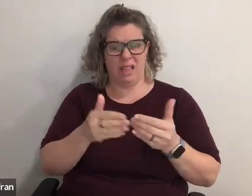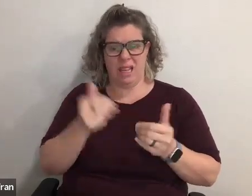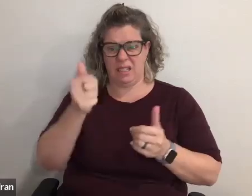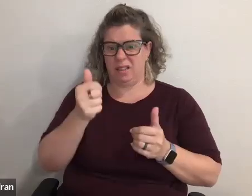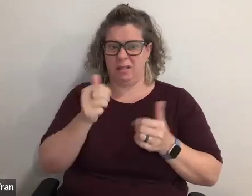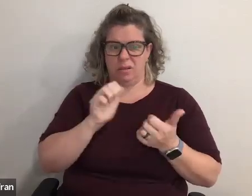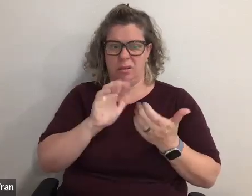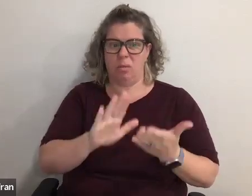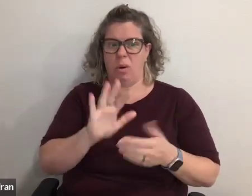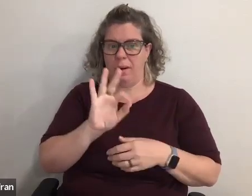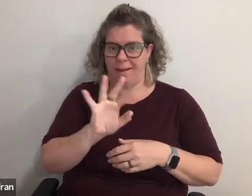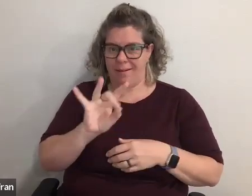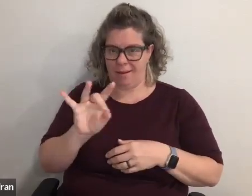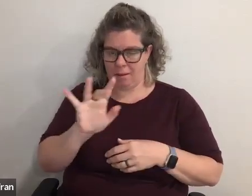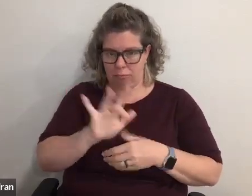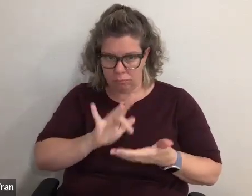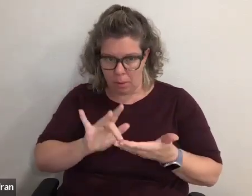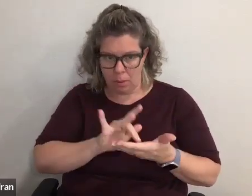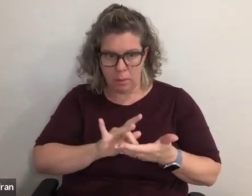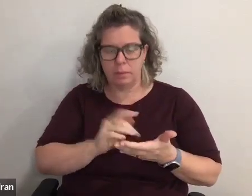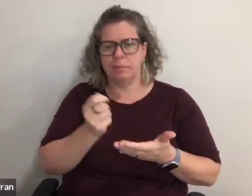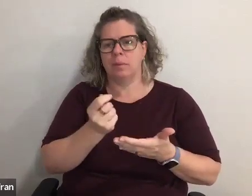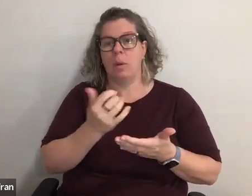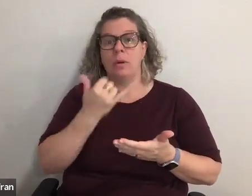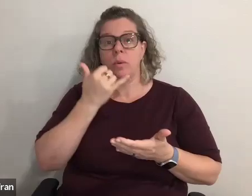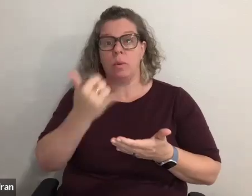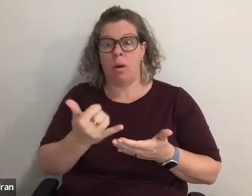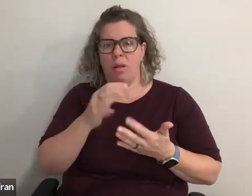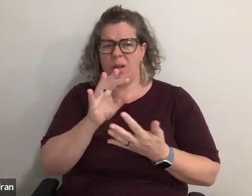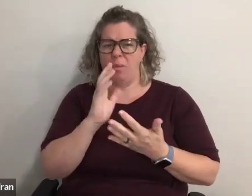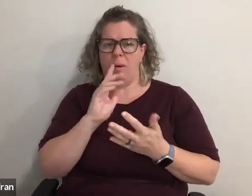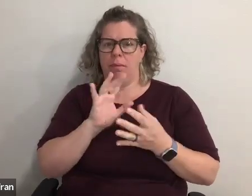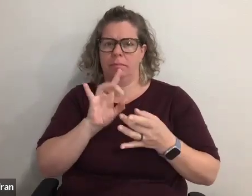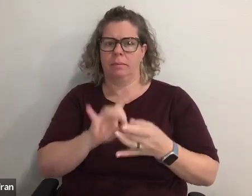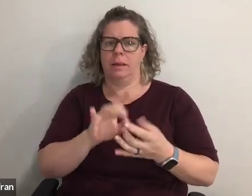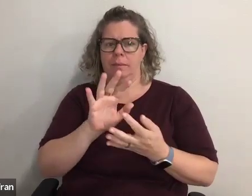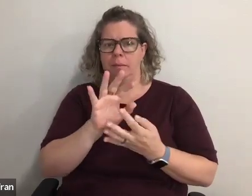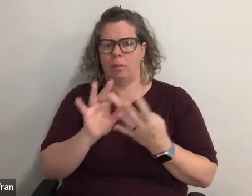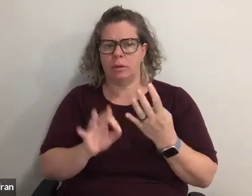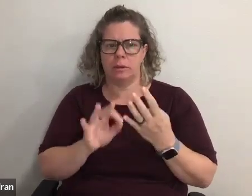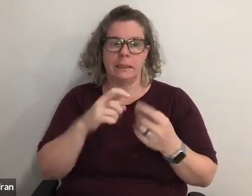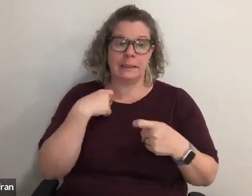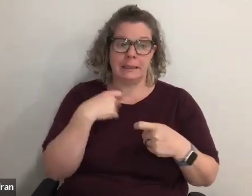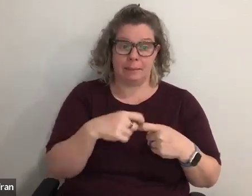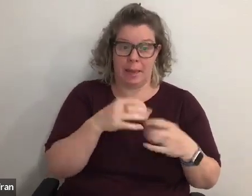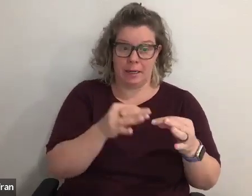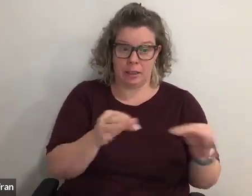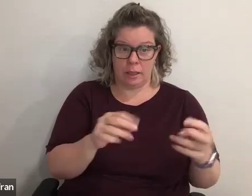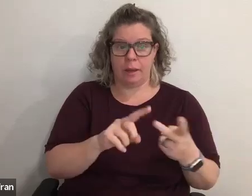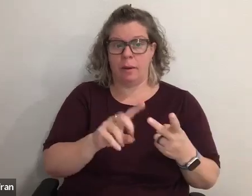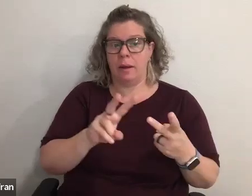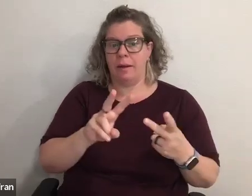way. There are several options when you call 988. You can go to the Spanish language line or the Veterans Crisis